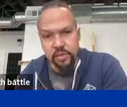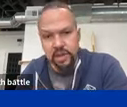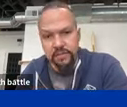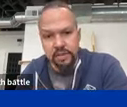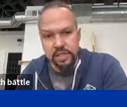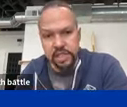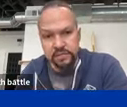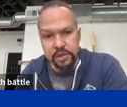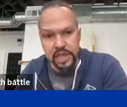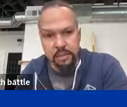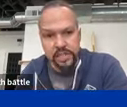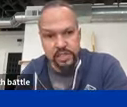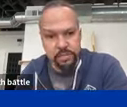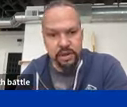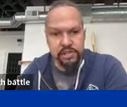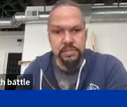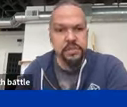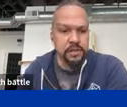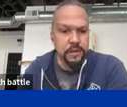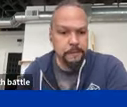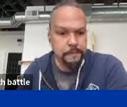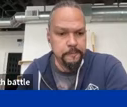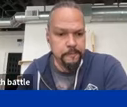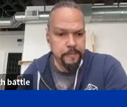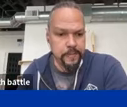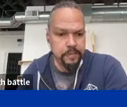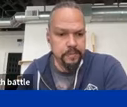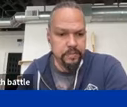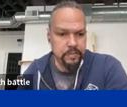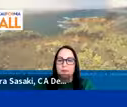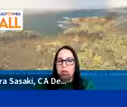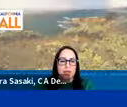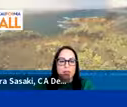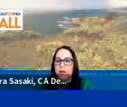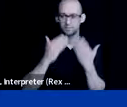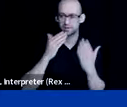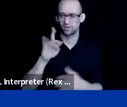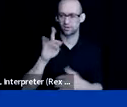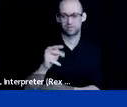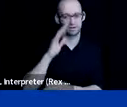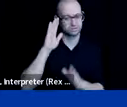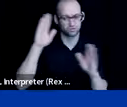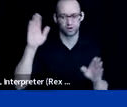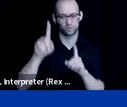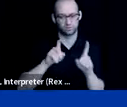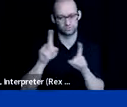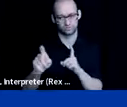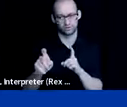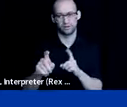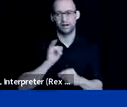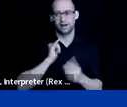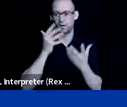key ingredient to one of their successful collaborations and partnerships. Thank you, Keith. That's a great question. And I want to